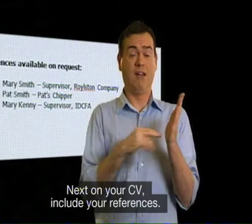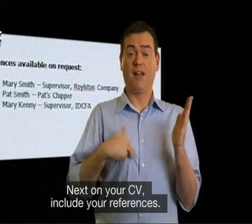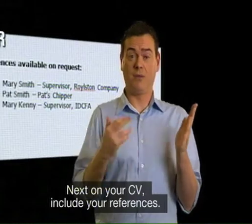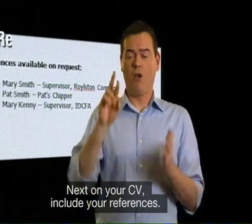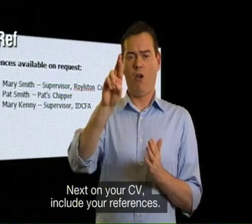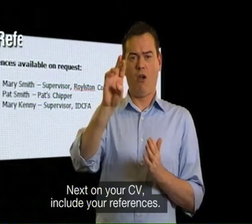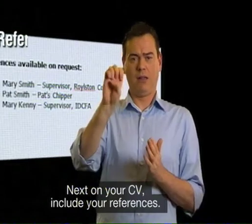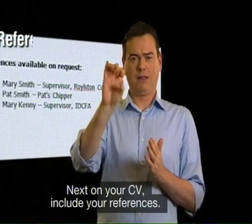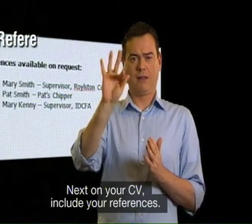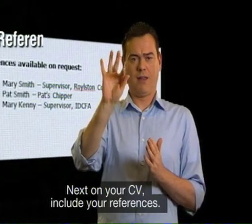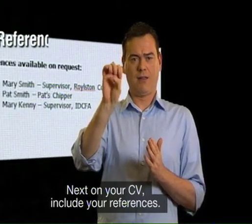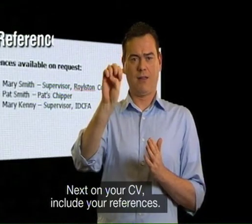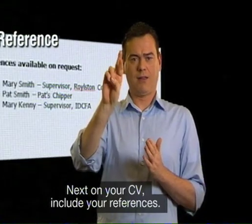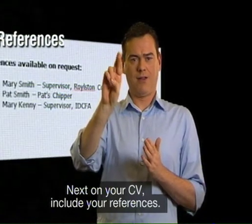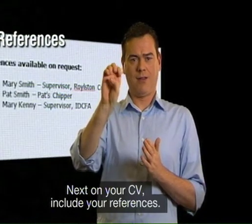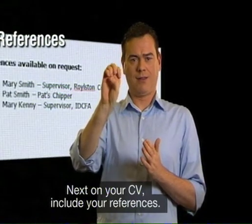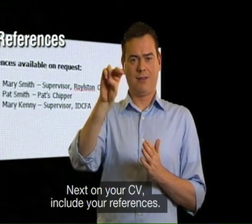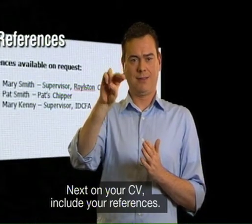Next on your CV, include your references.